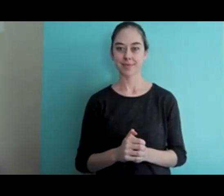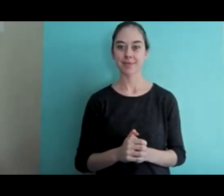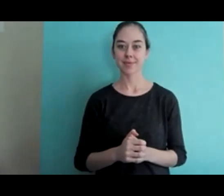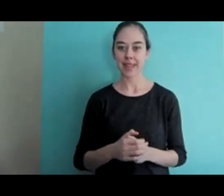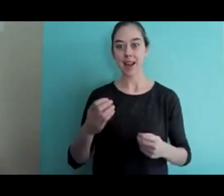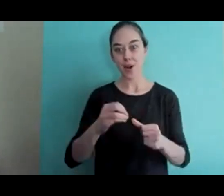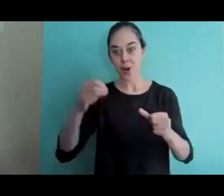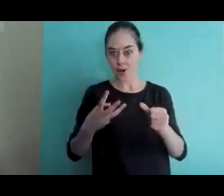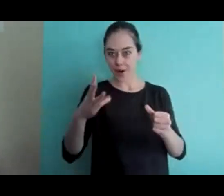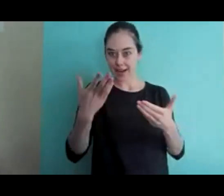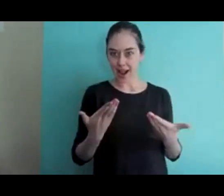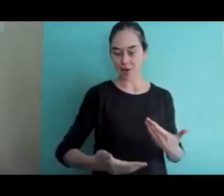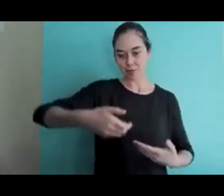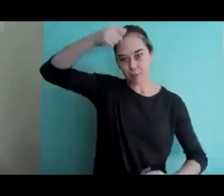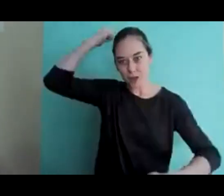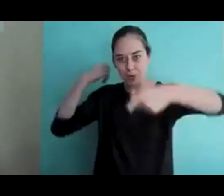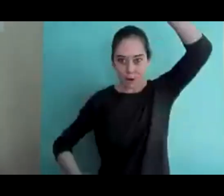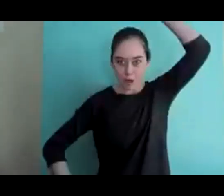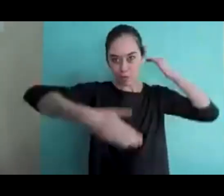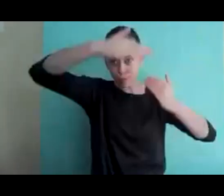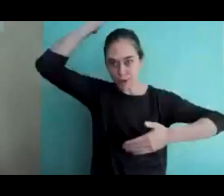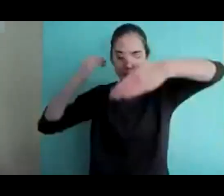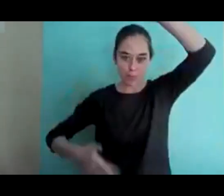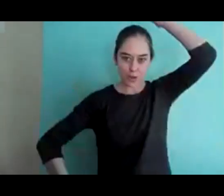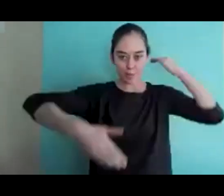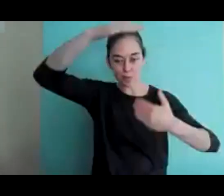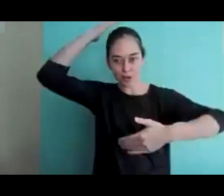And behind. And behind. Come on.